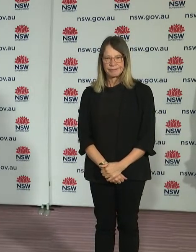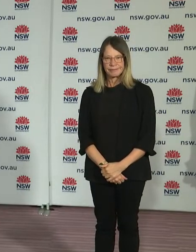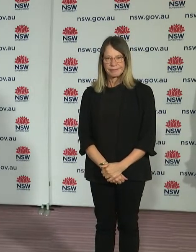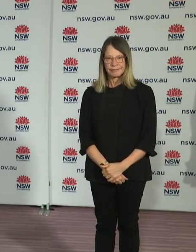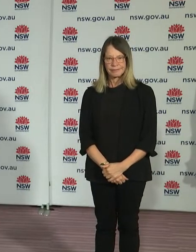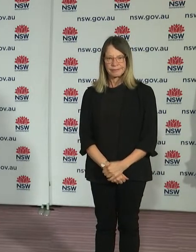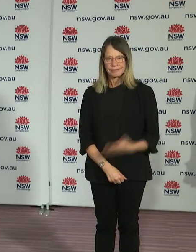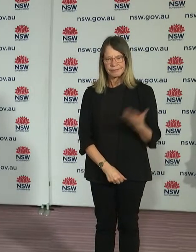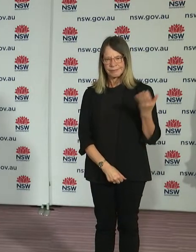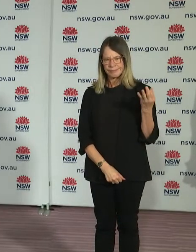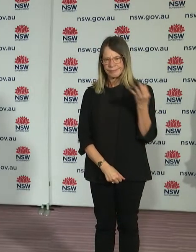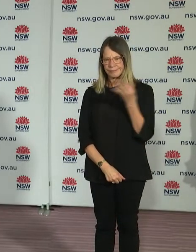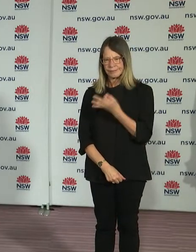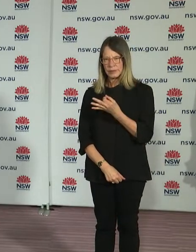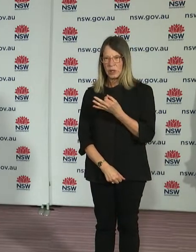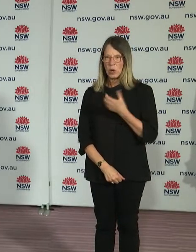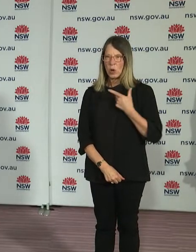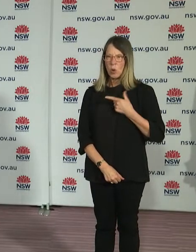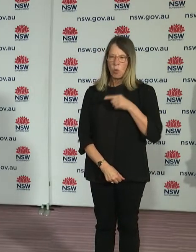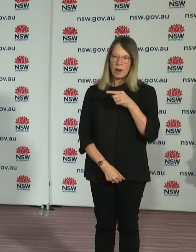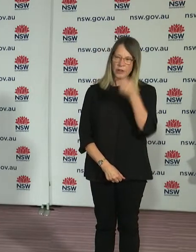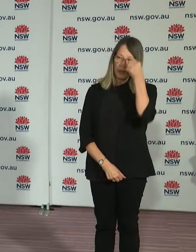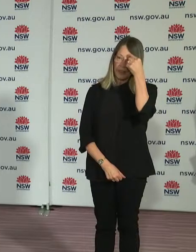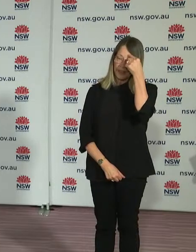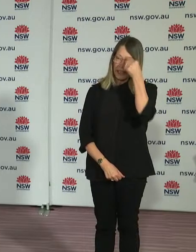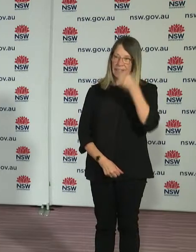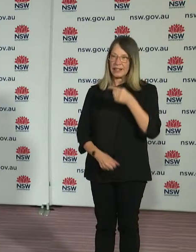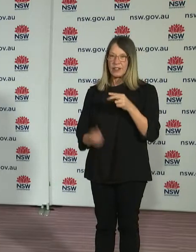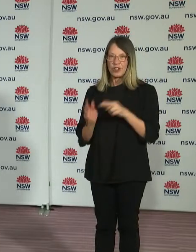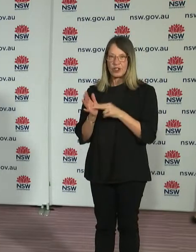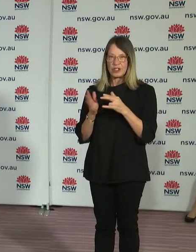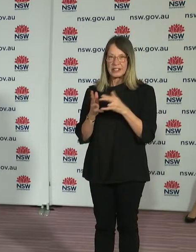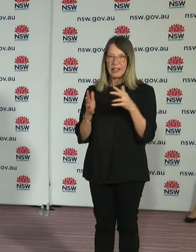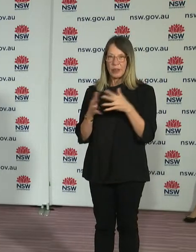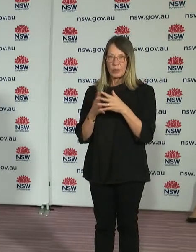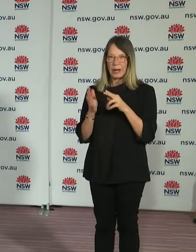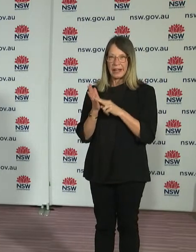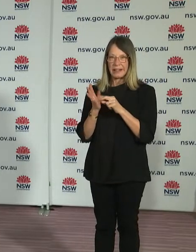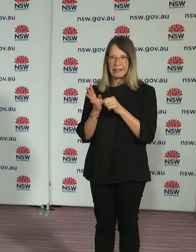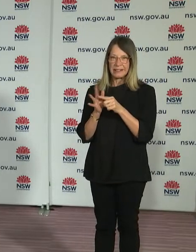target, that federally that party is struggling so much to... Oh, look, I can't